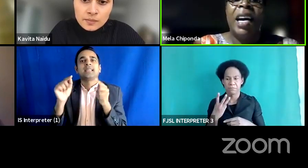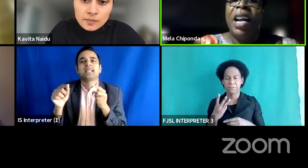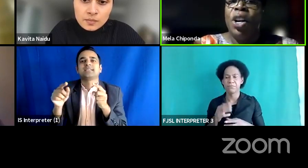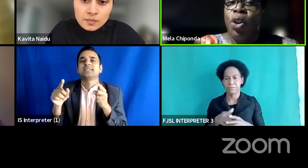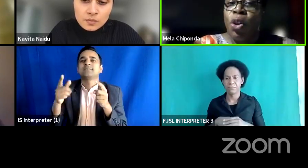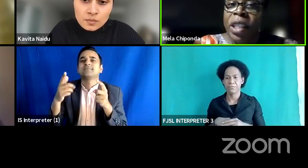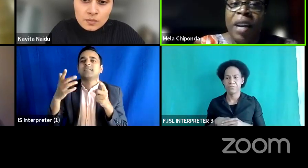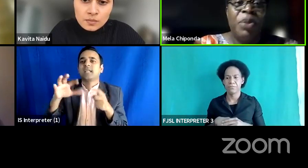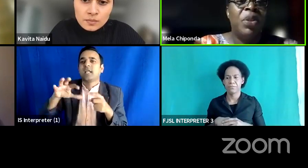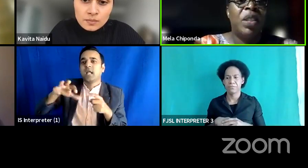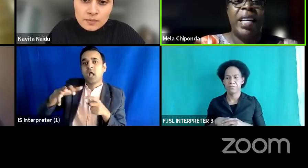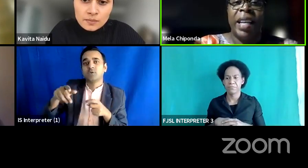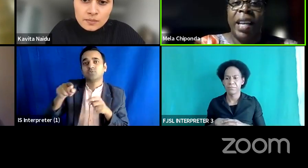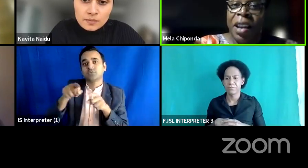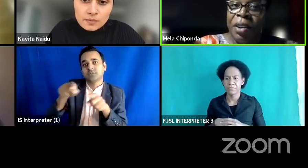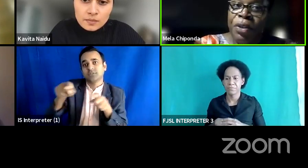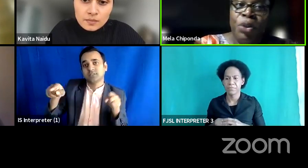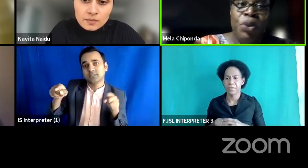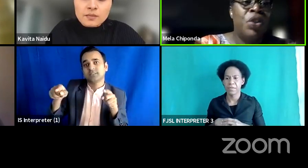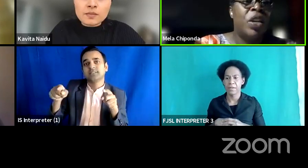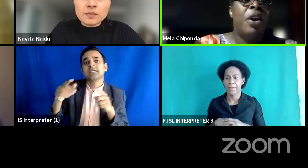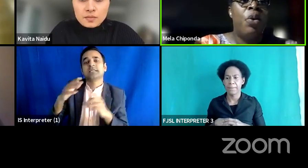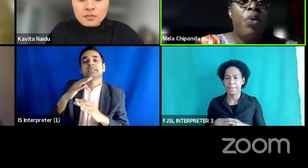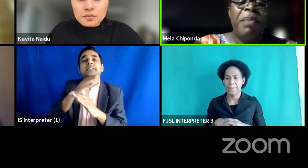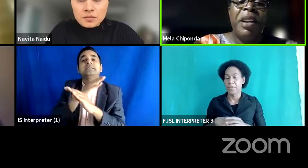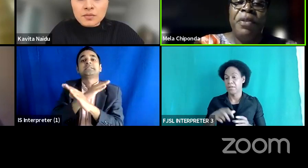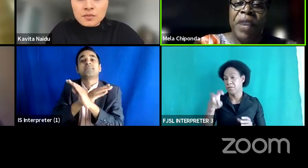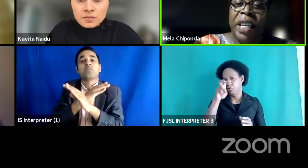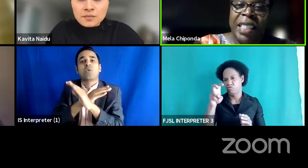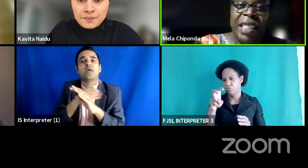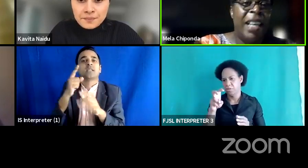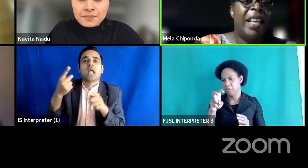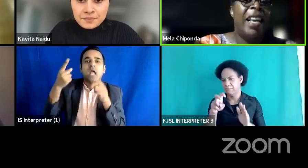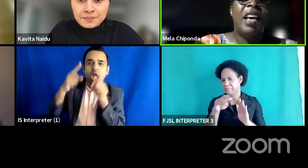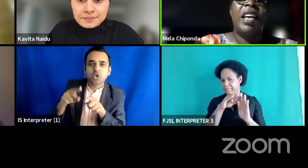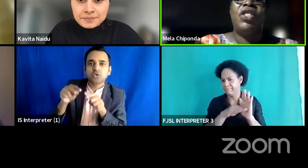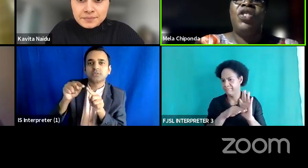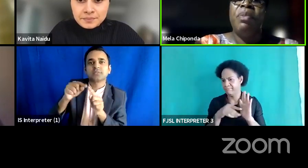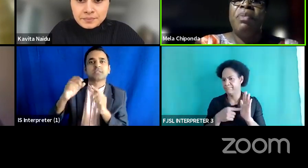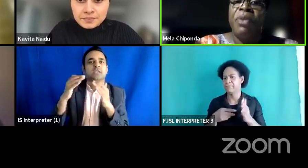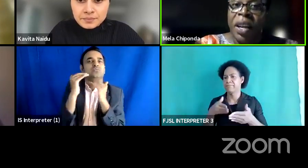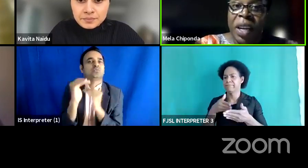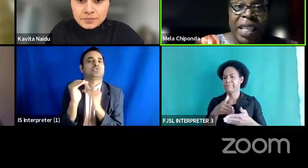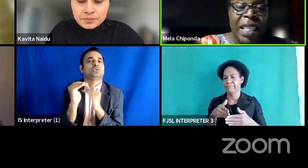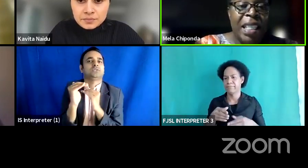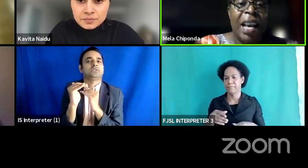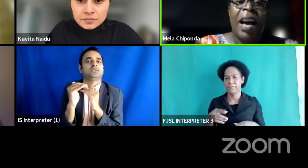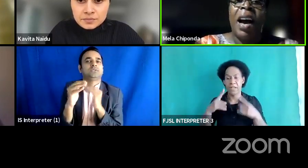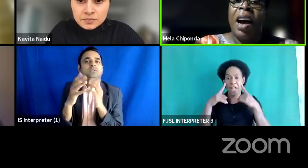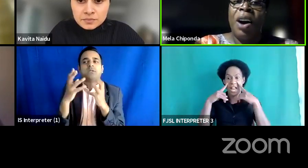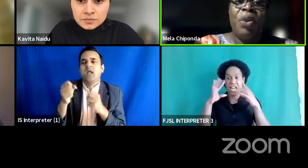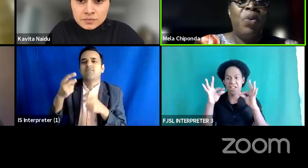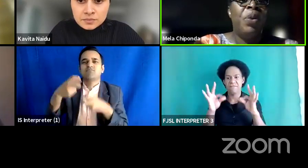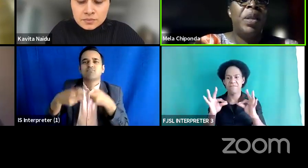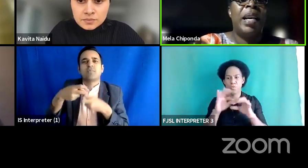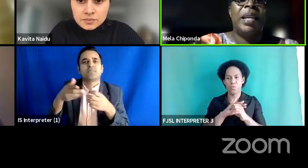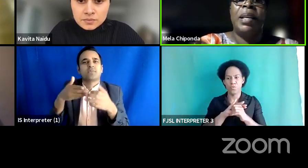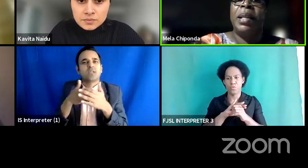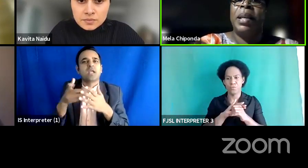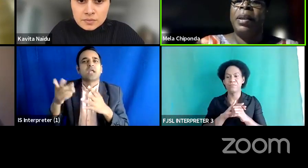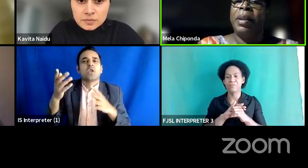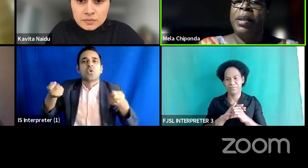restricted under lockdowns, under curfews, women facing extreme violence,